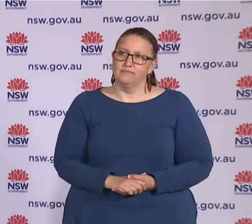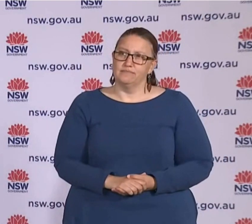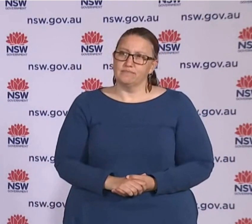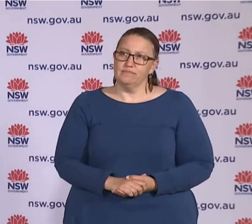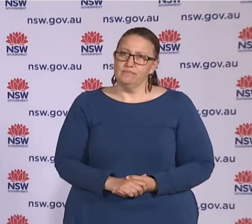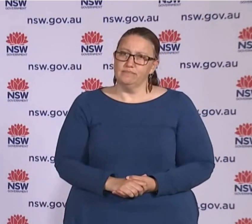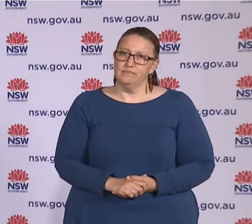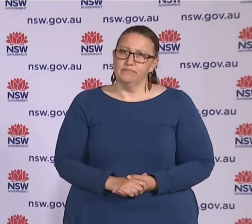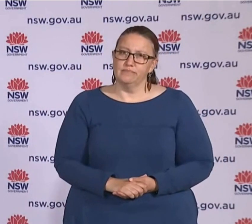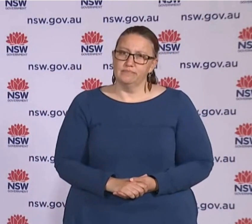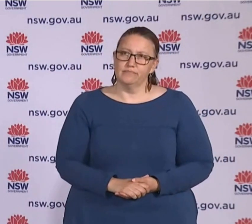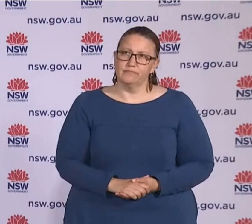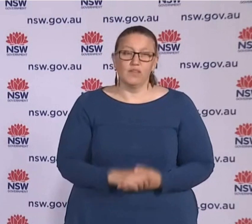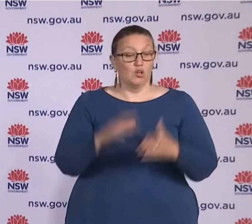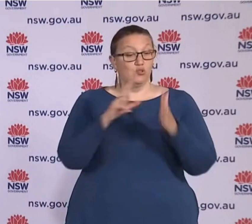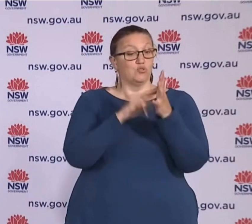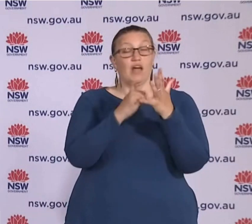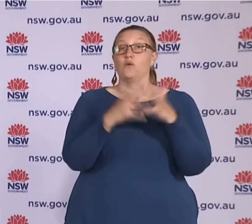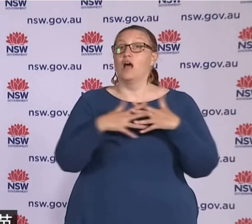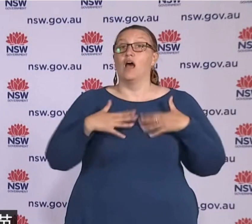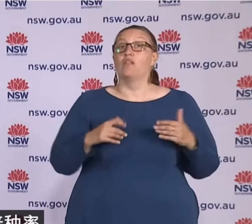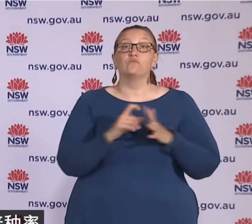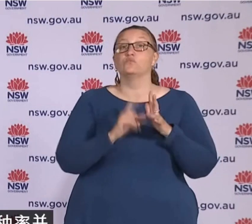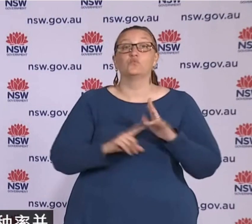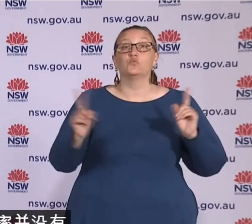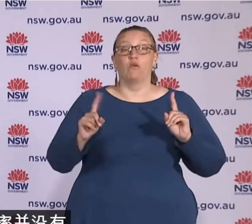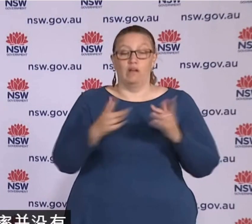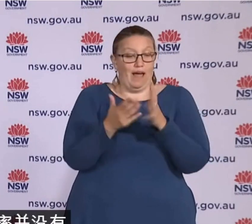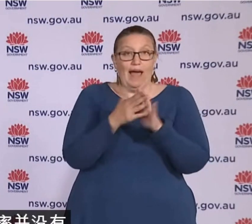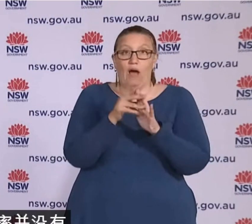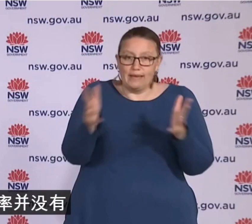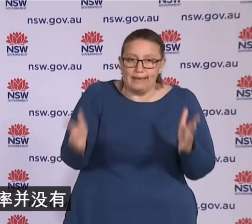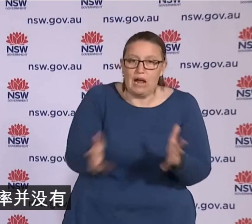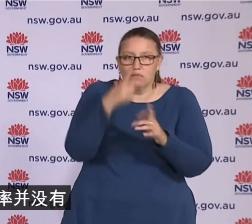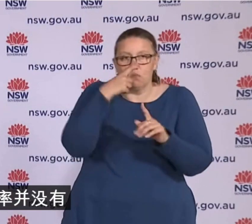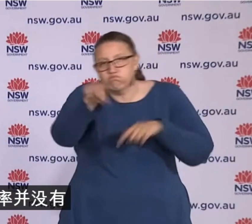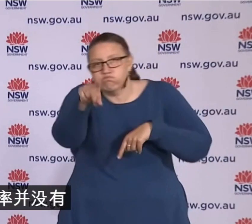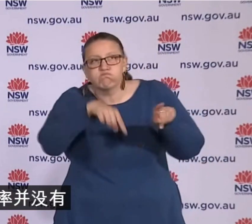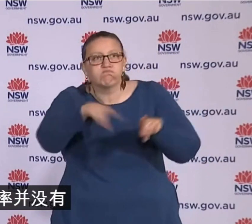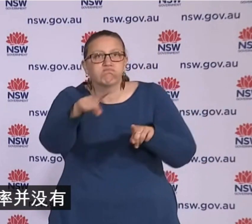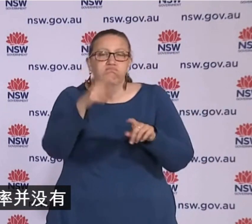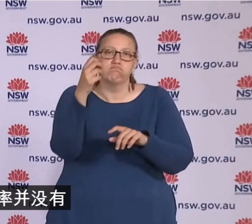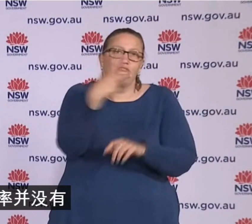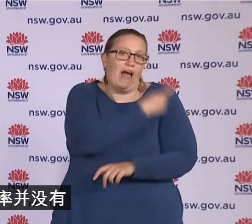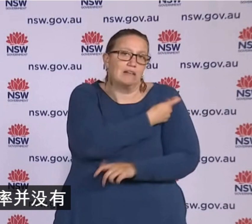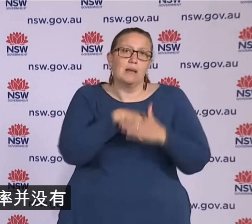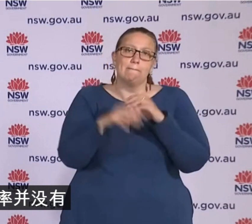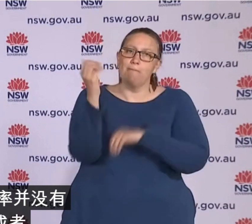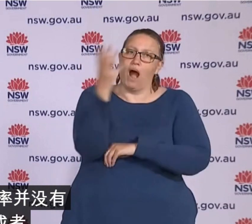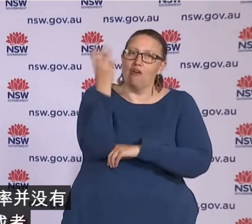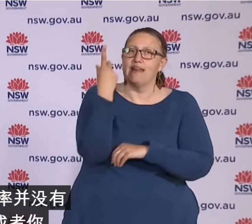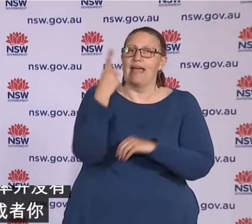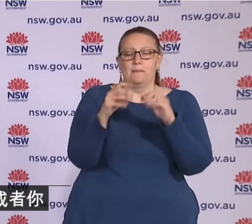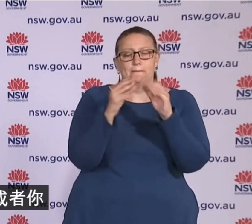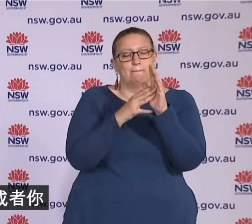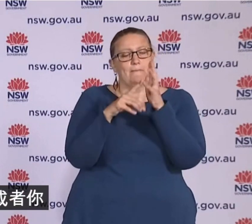do you have anything specific that Health is doing to increase vaccination rates in fire and farm duty, etc.? Or